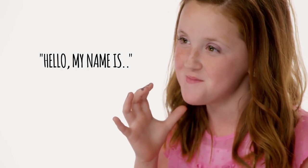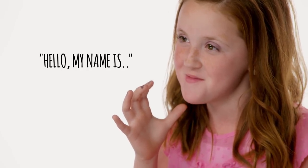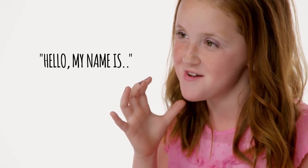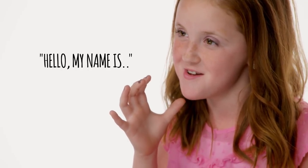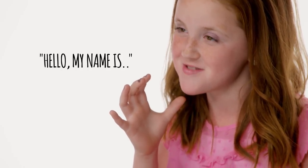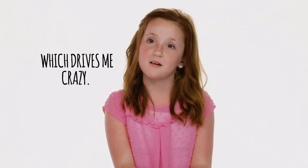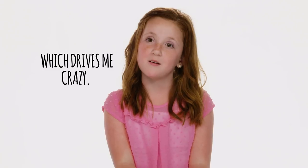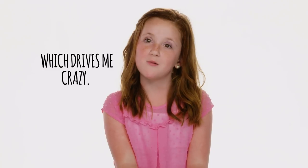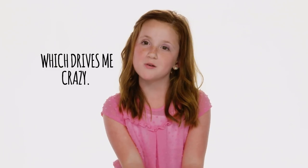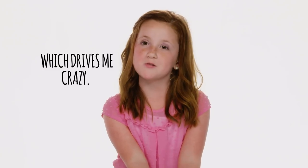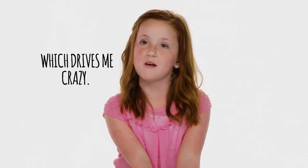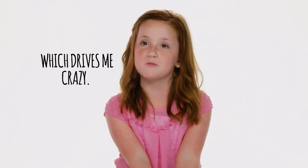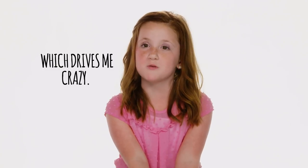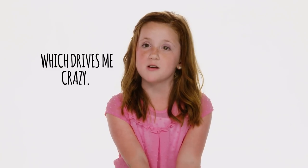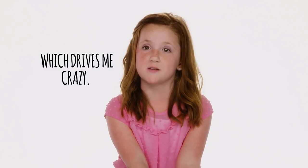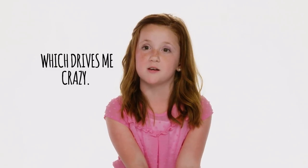name is... Which drives me crazy.